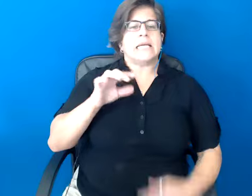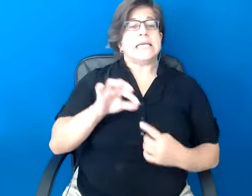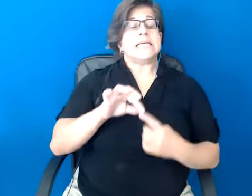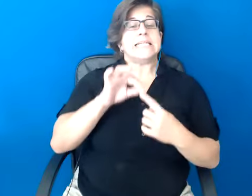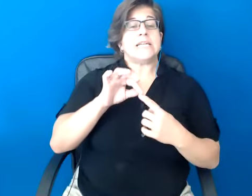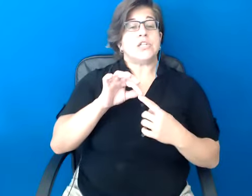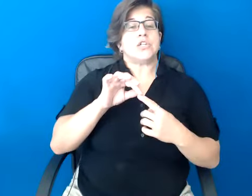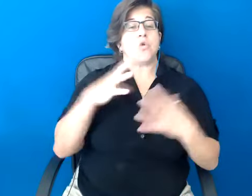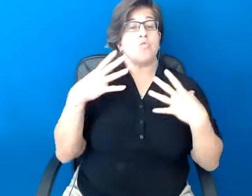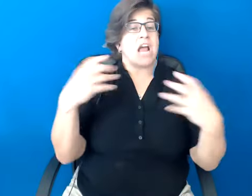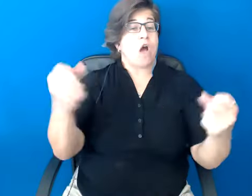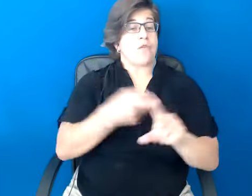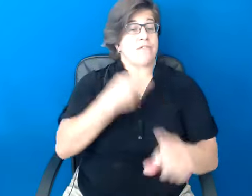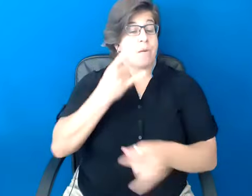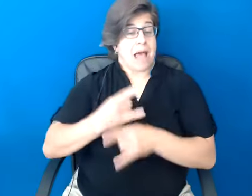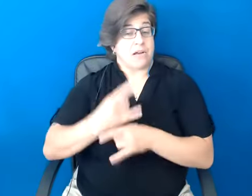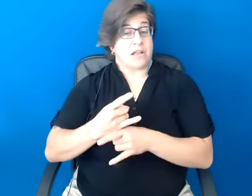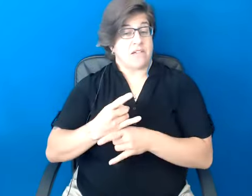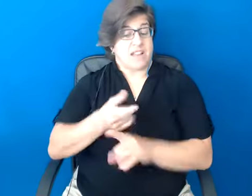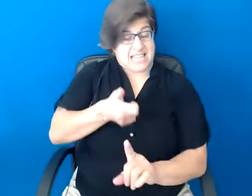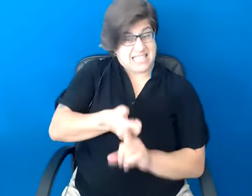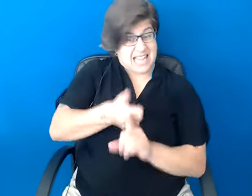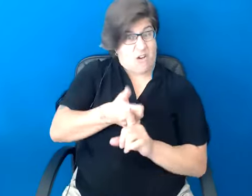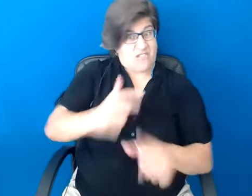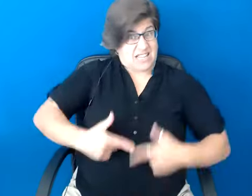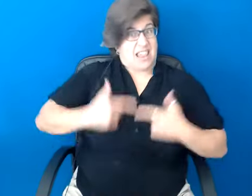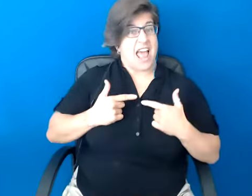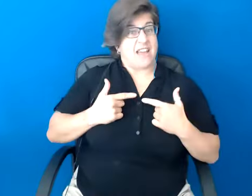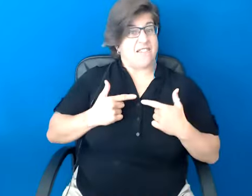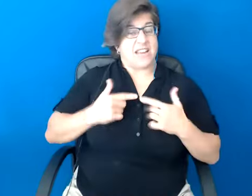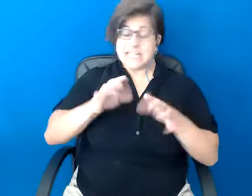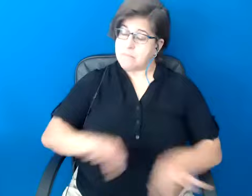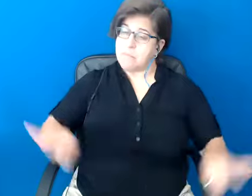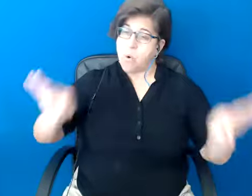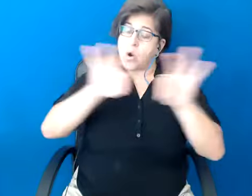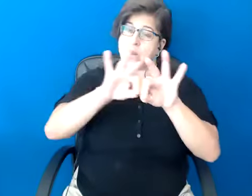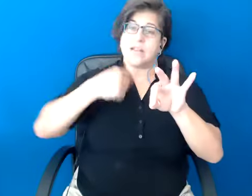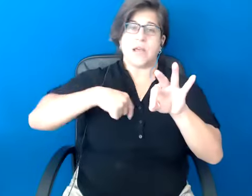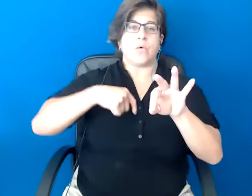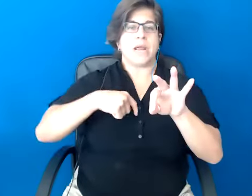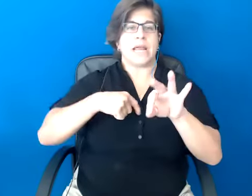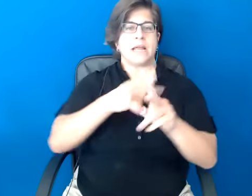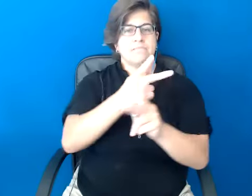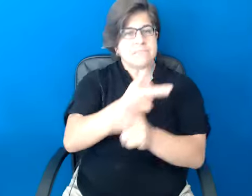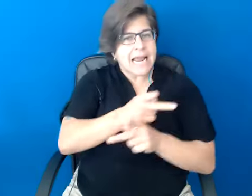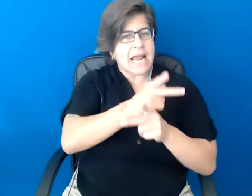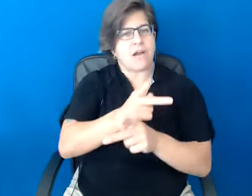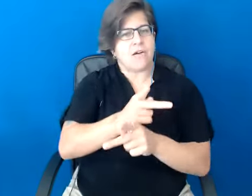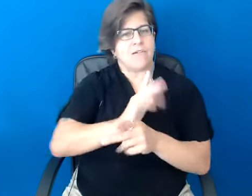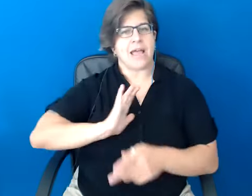Right after that, it says, since recovery from alcoholism is life itself to us, it's imperative that we preserve